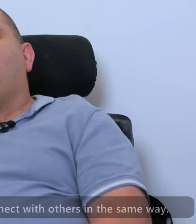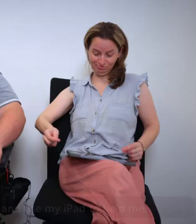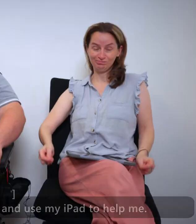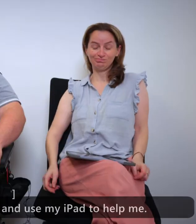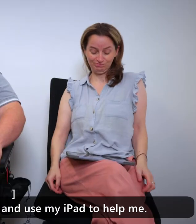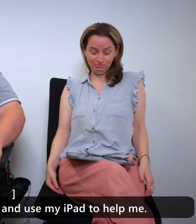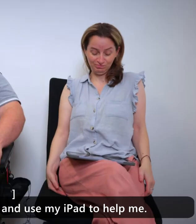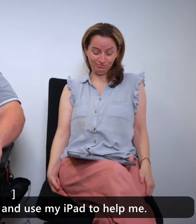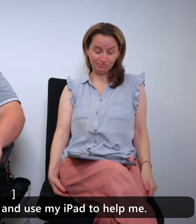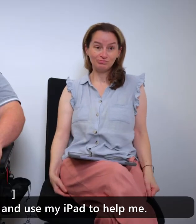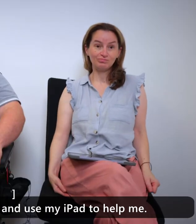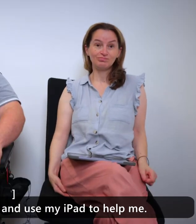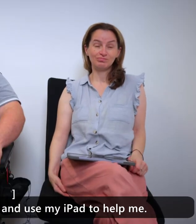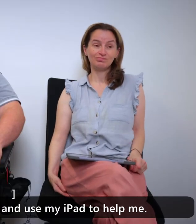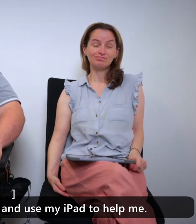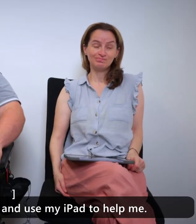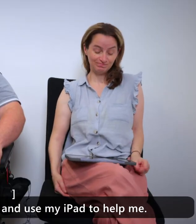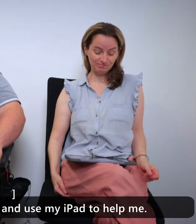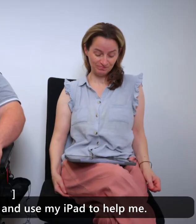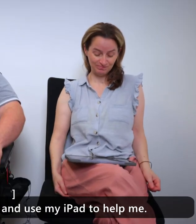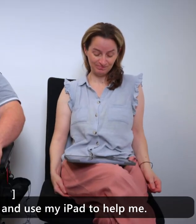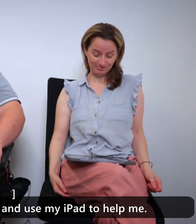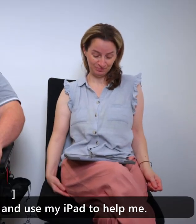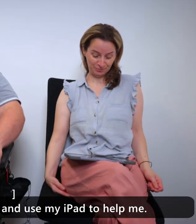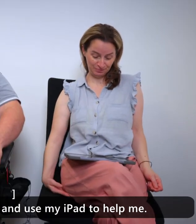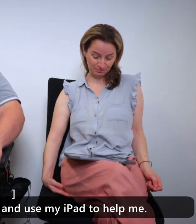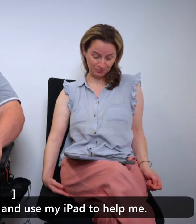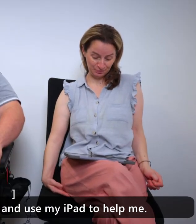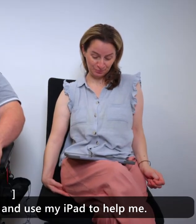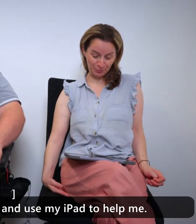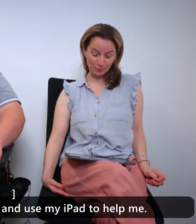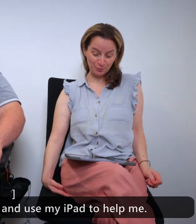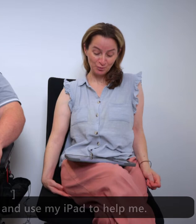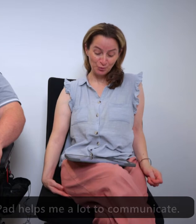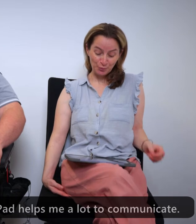way. I can go out alone now and use my iPad to help me.